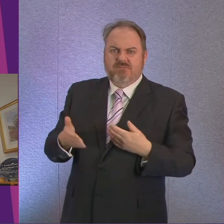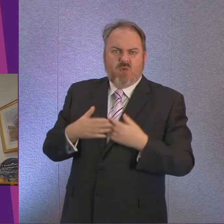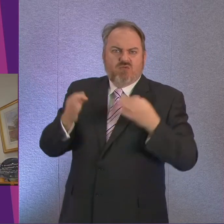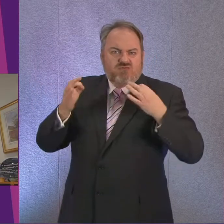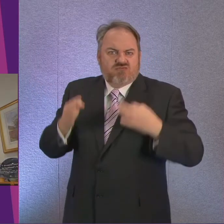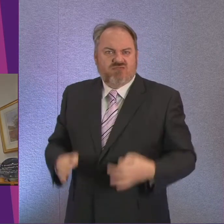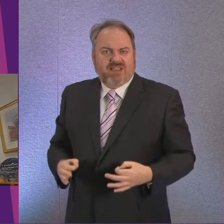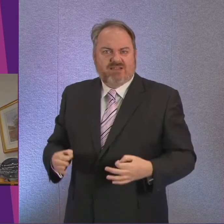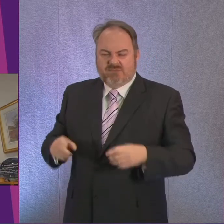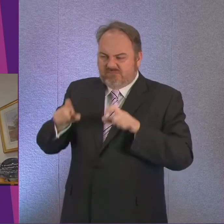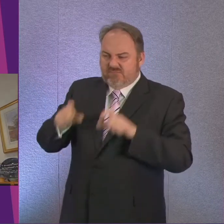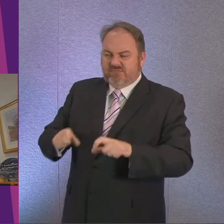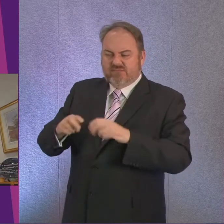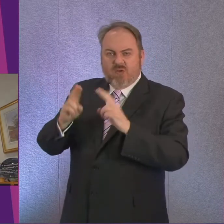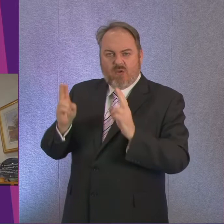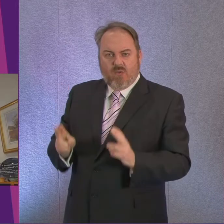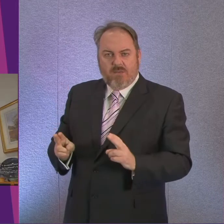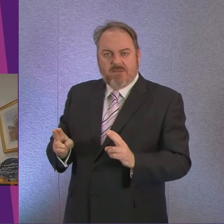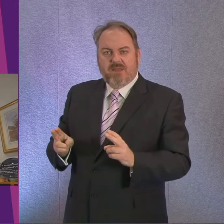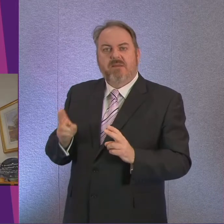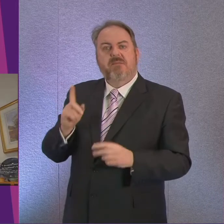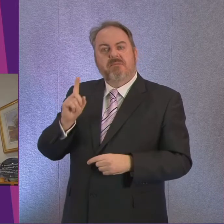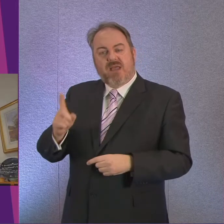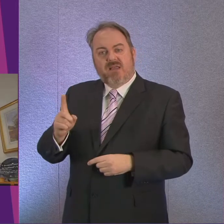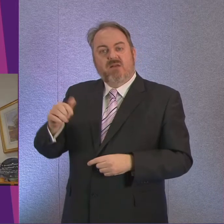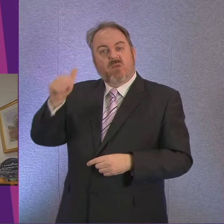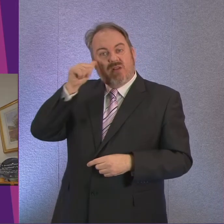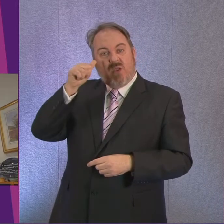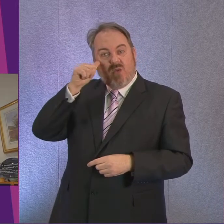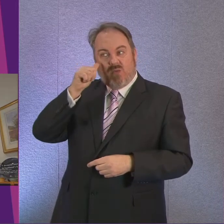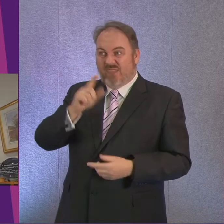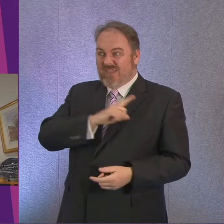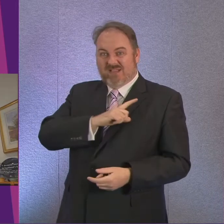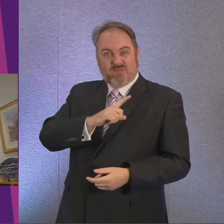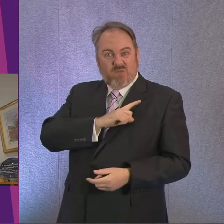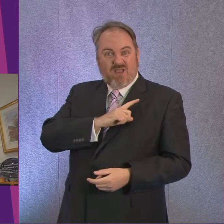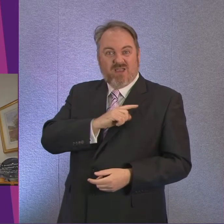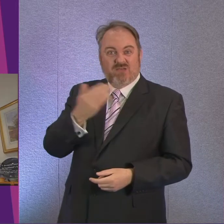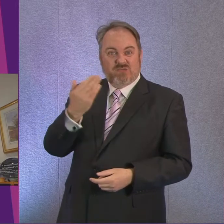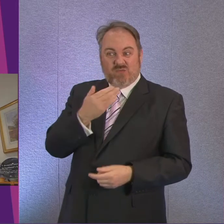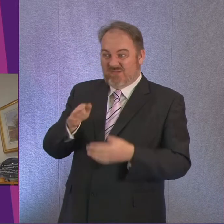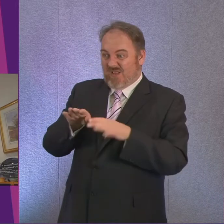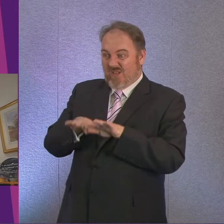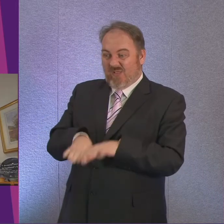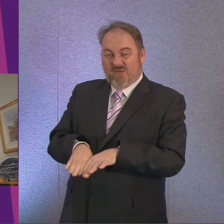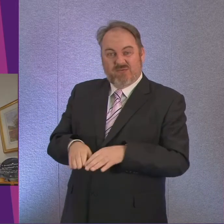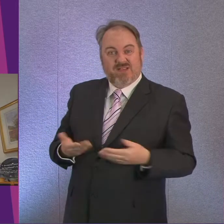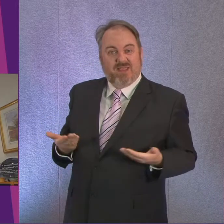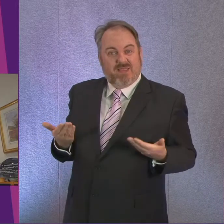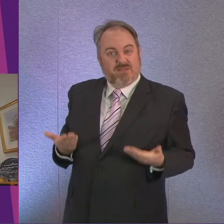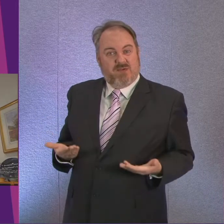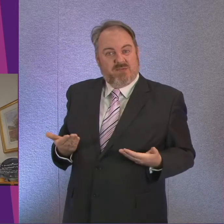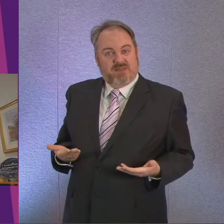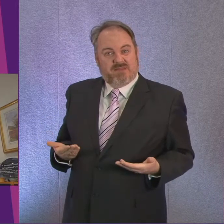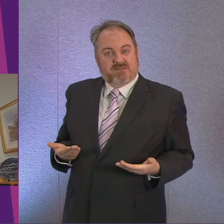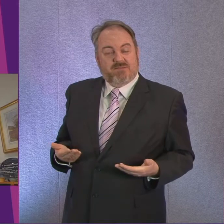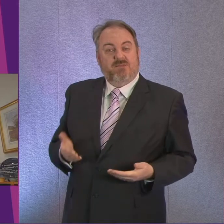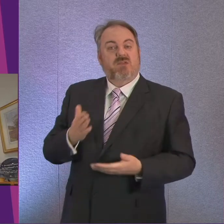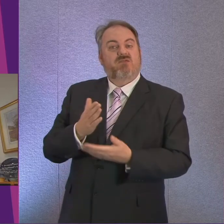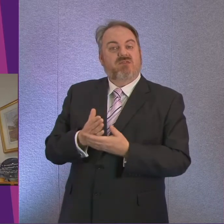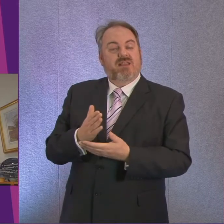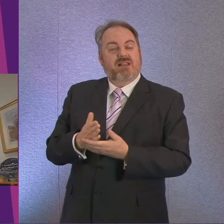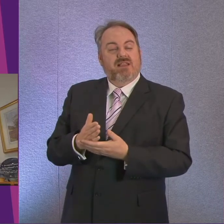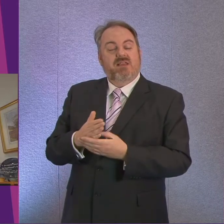across society, which of course have led to the closure of schools. So as if we assume that